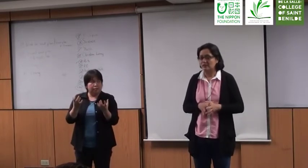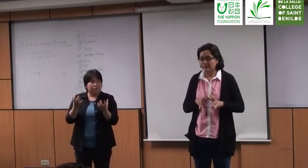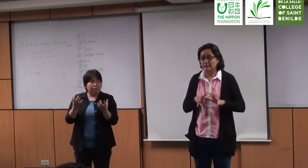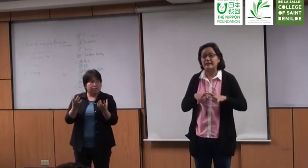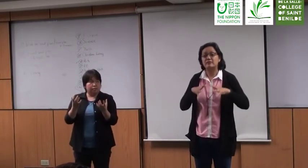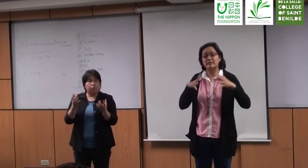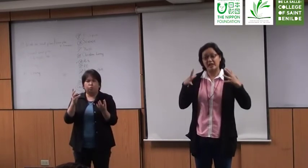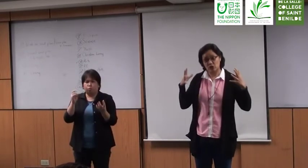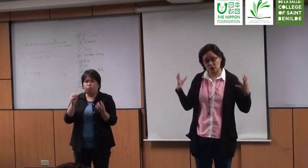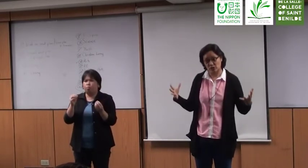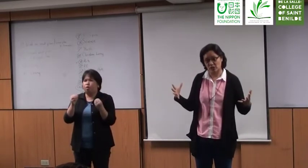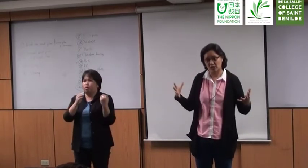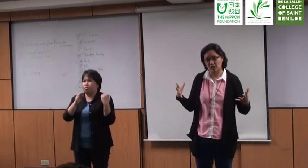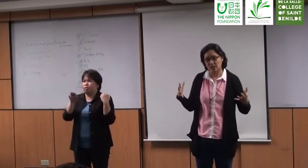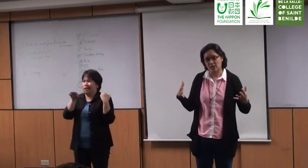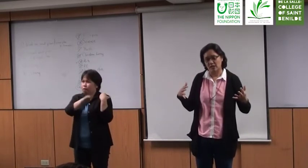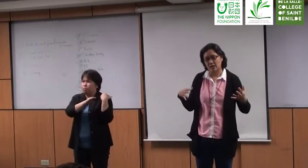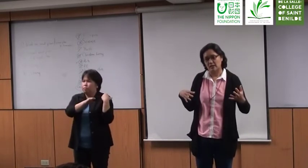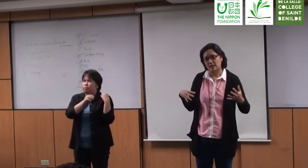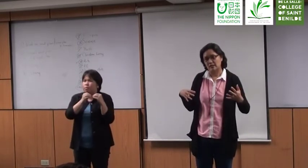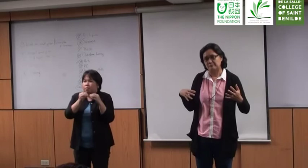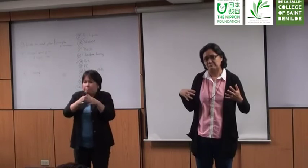is really of a greater nature.